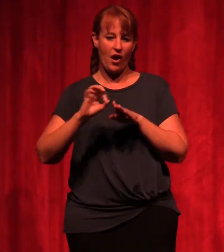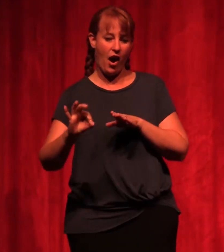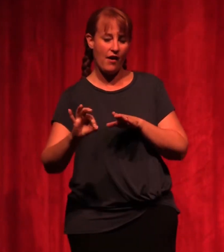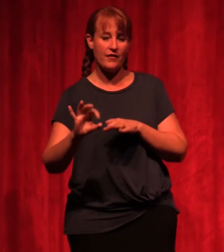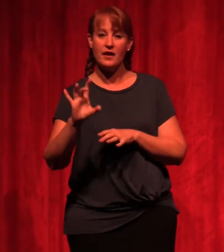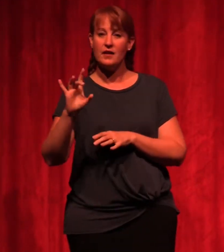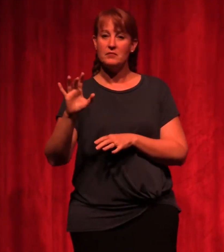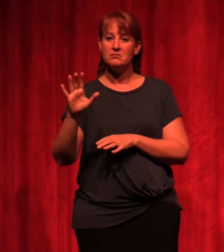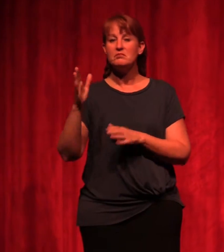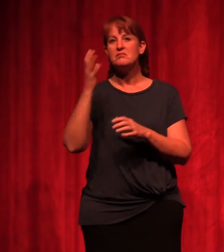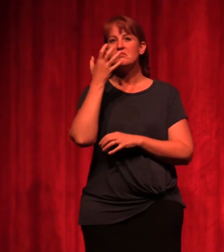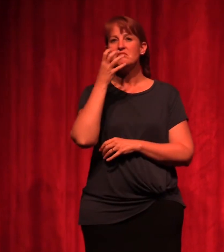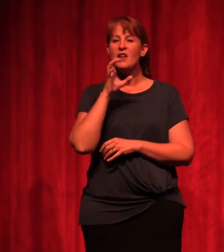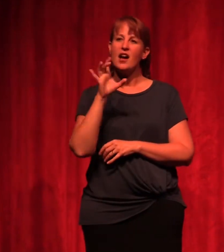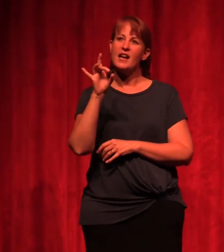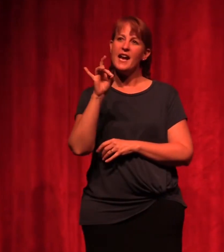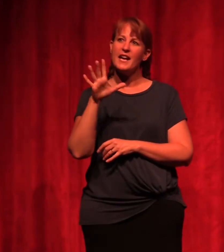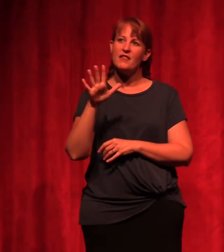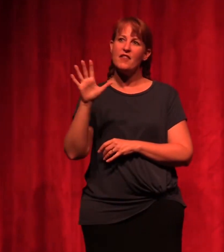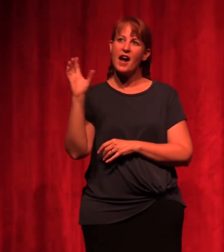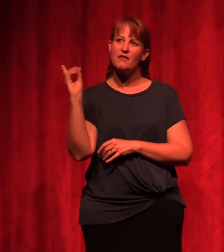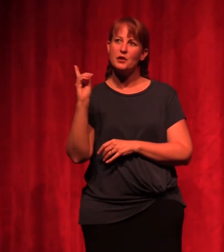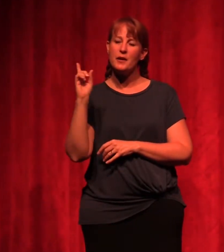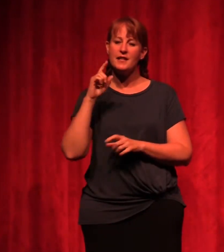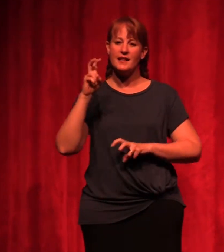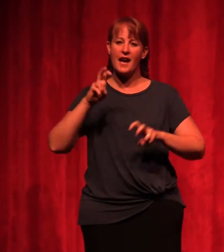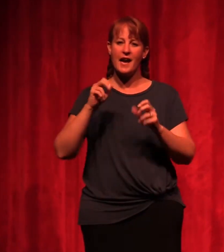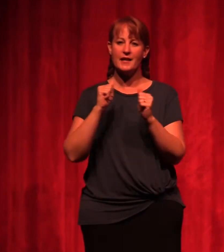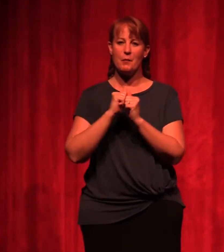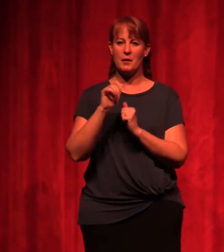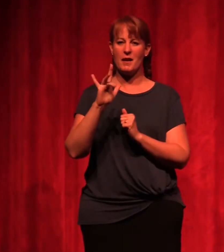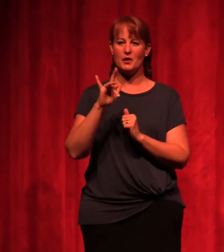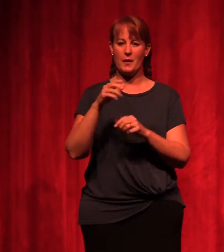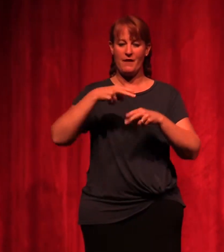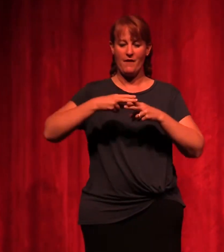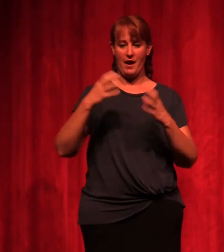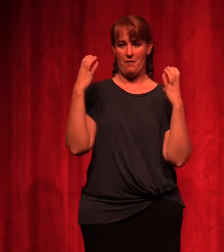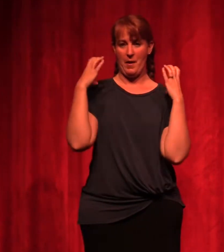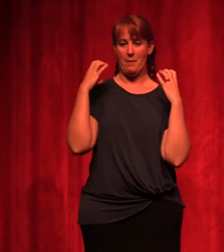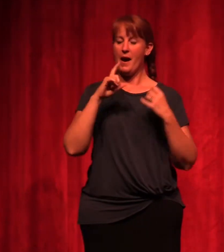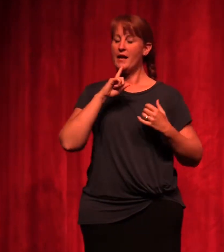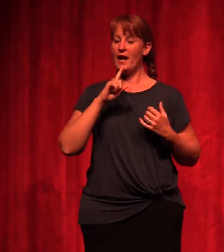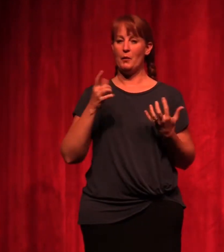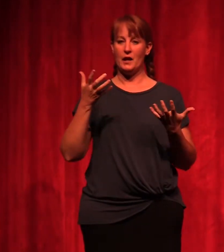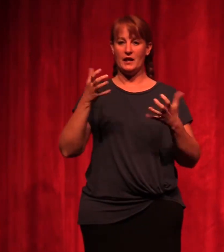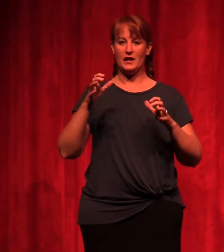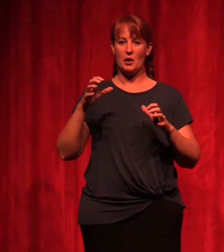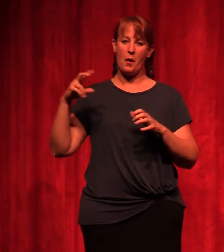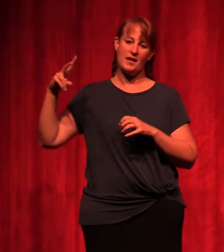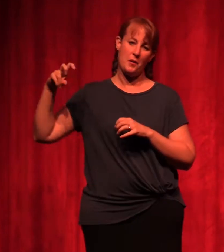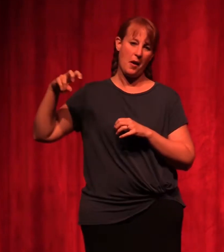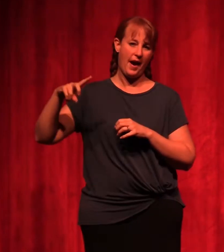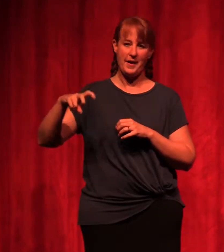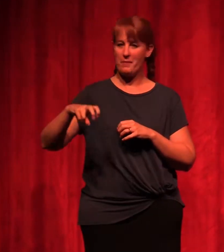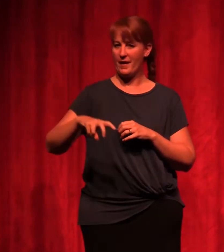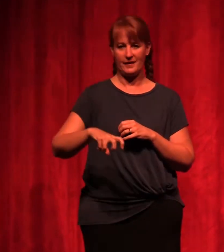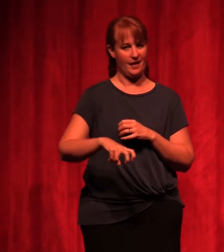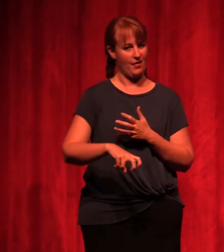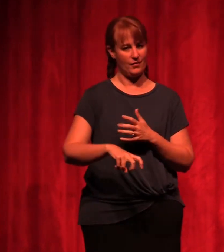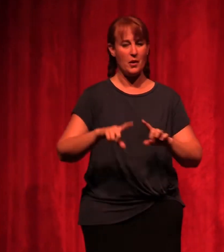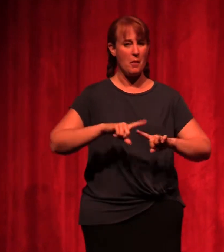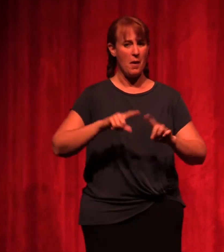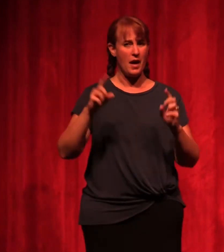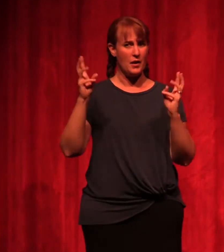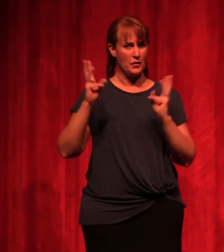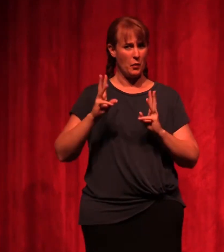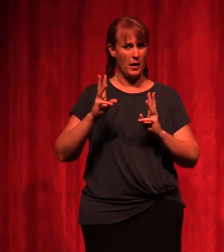85-degree day, and I've just hiked up there with my 25-pound pack, and I really don't want to hike back down. But the